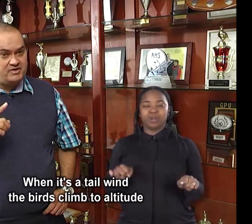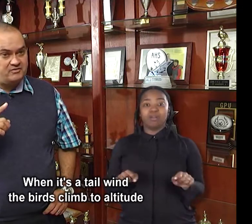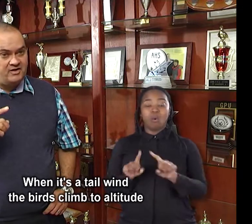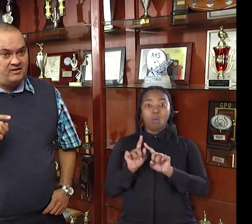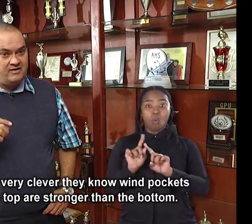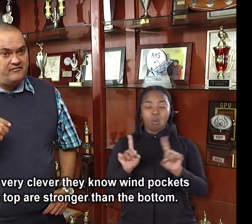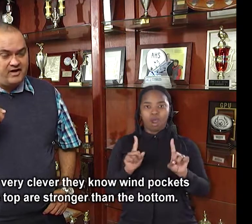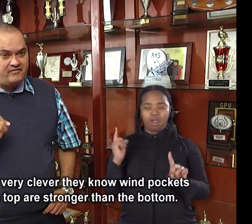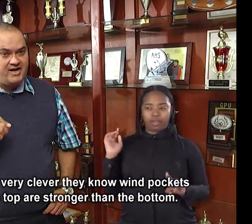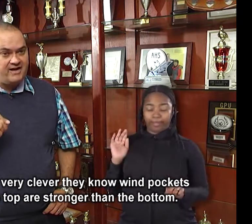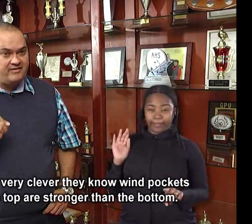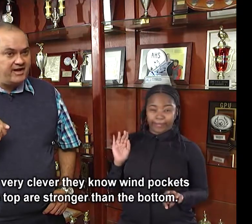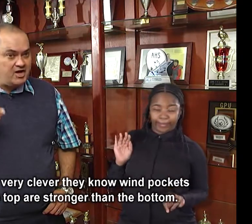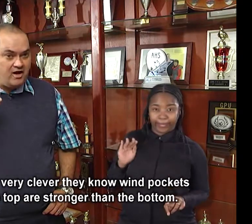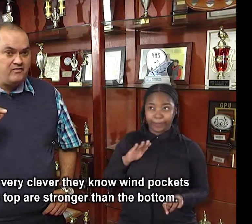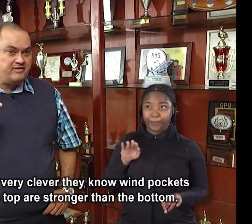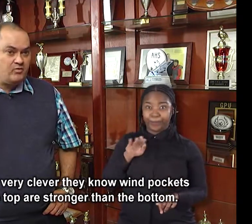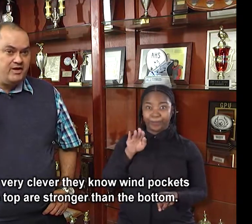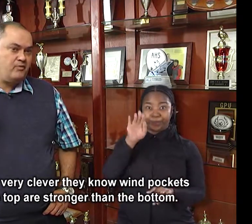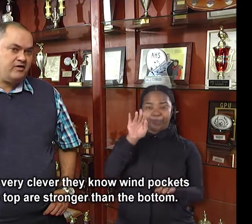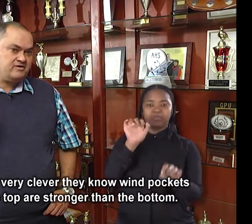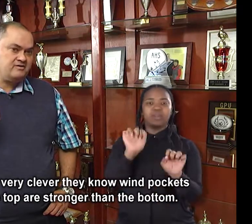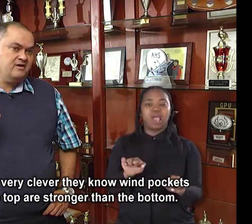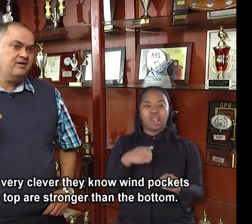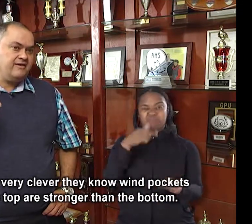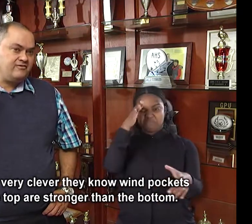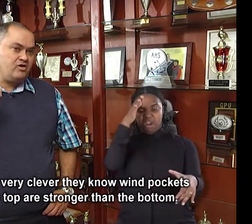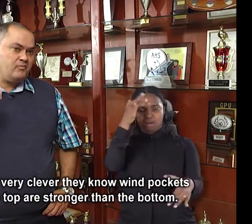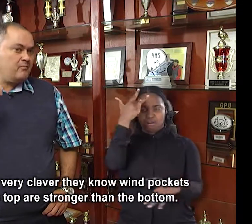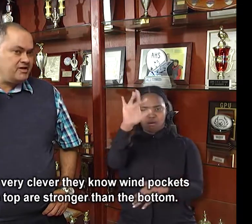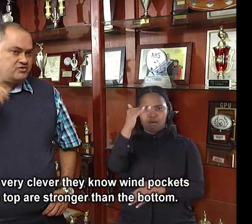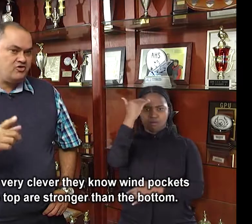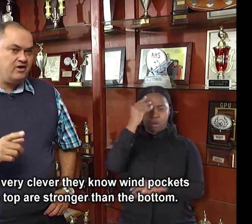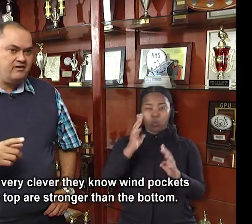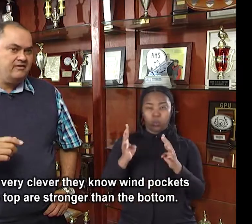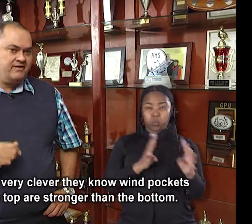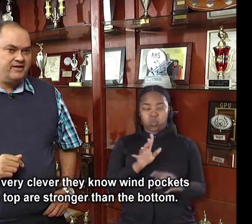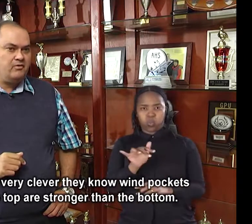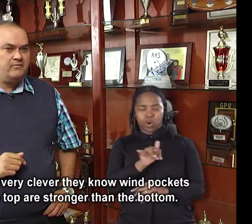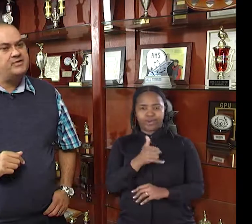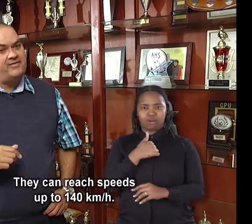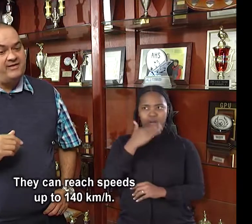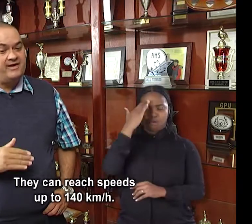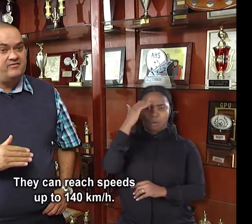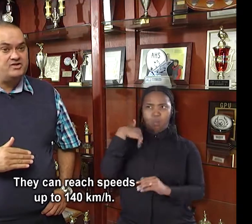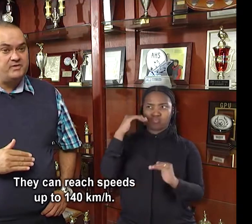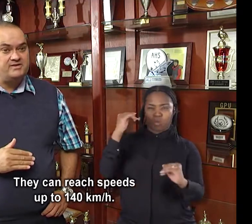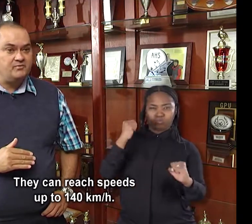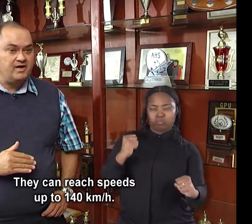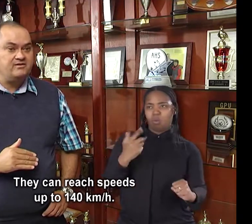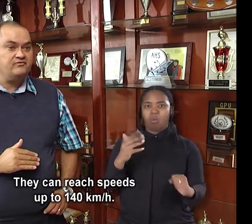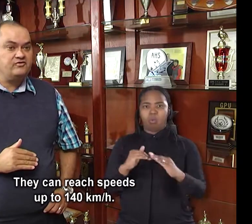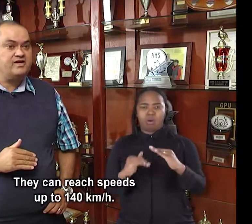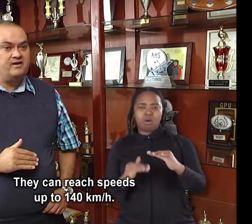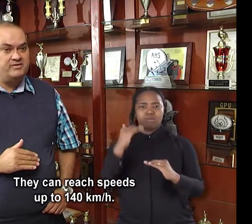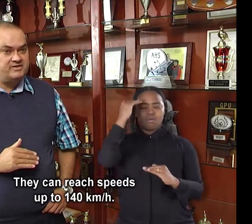climb to altitude. They're very, very clever. They know that the wind pockets at the top are much stronger than at the bottom, and then they can reach speeds